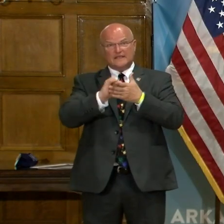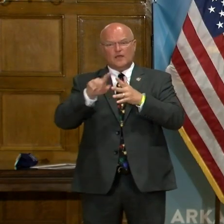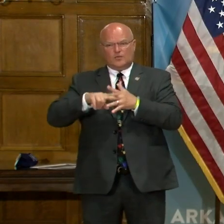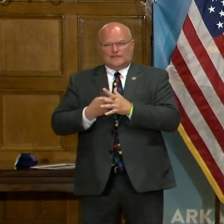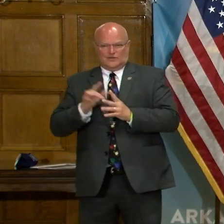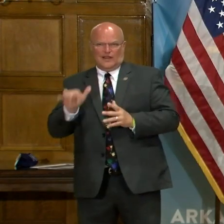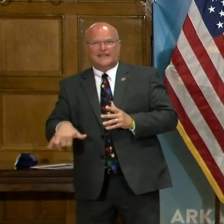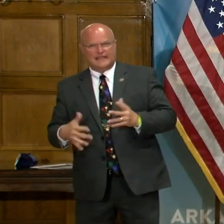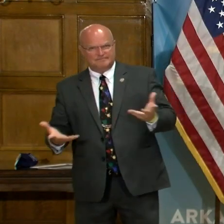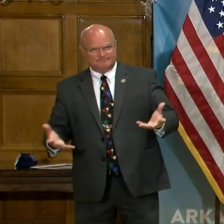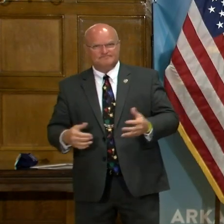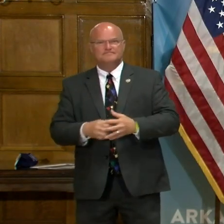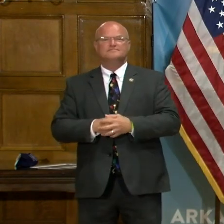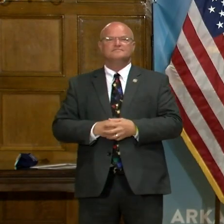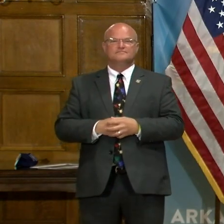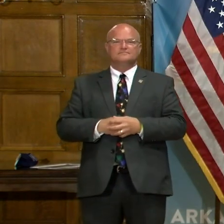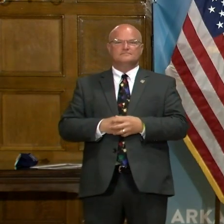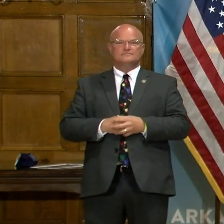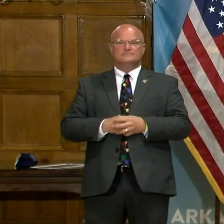they started.